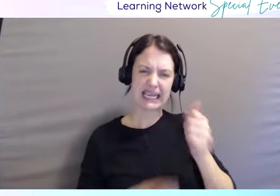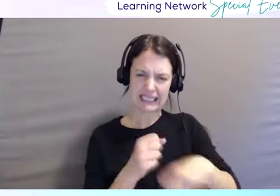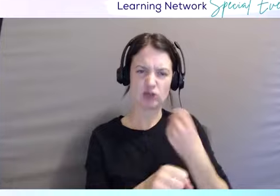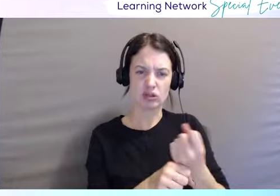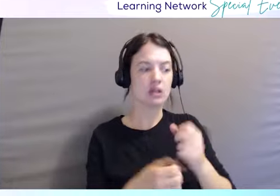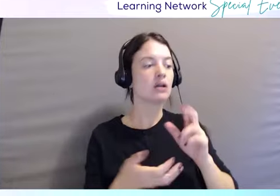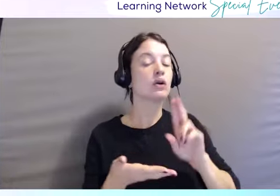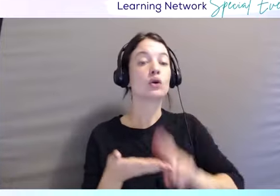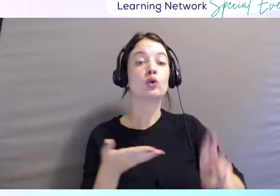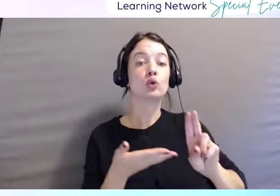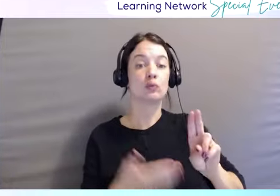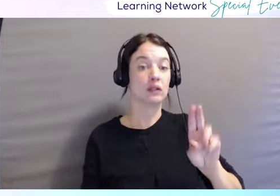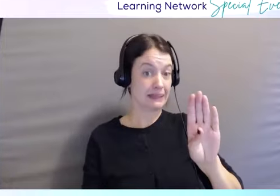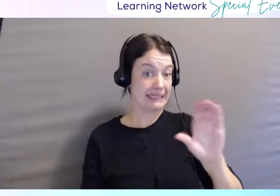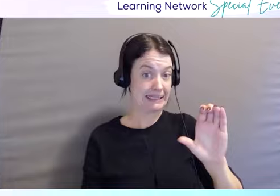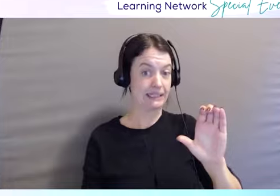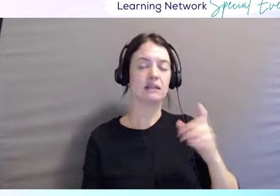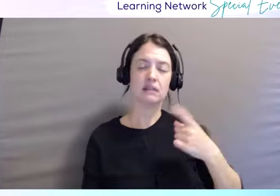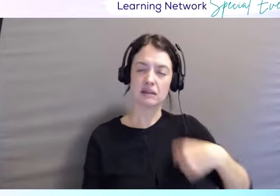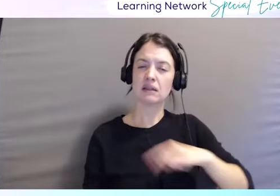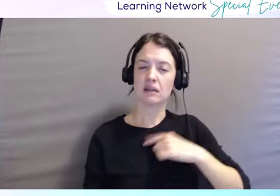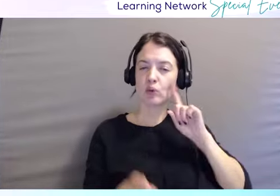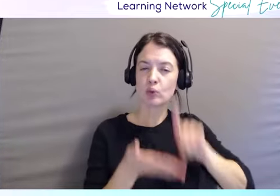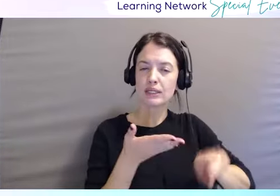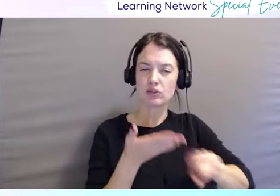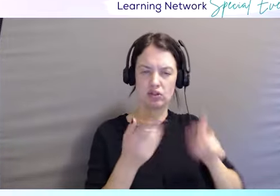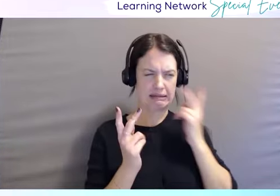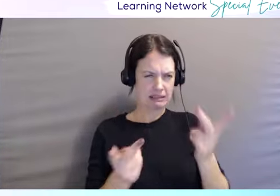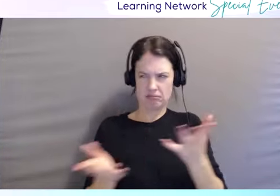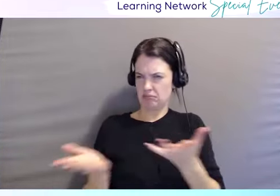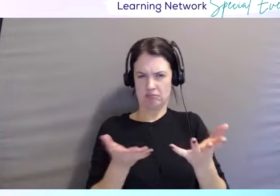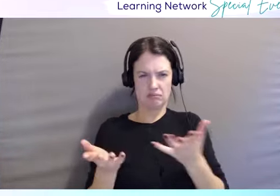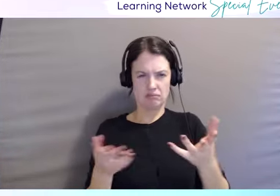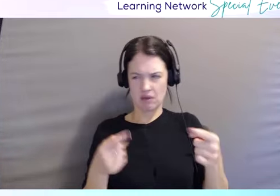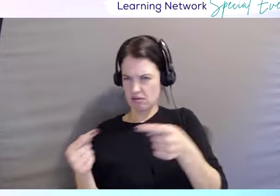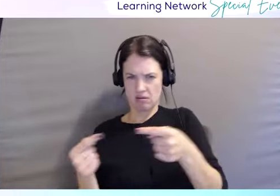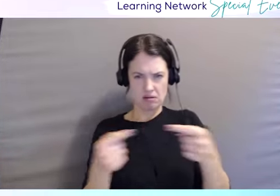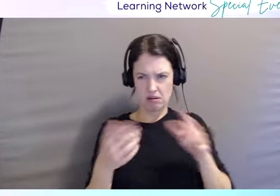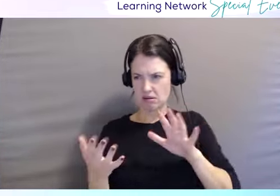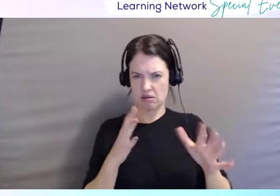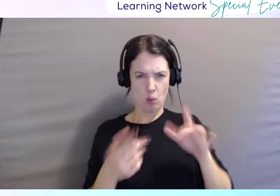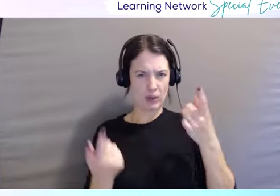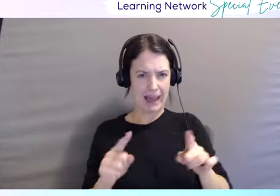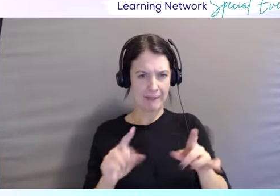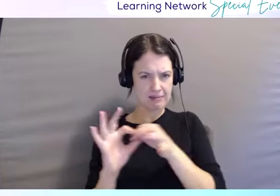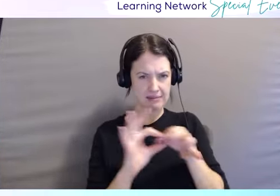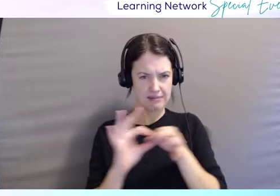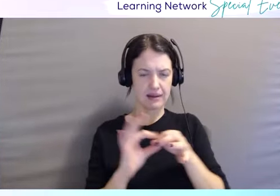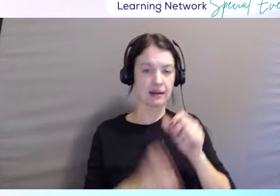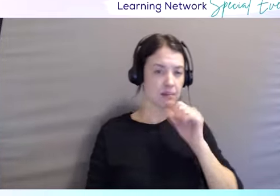was going on in the dynamics between heterosexual couples during pregnancy when tobacco reduction was on the